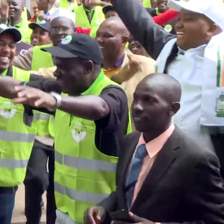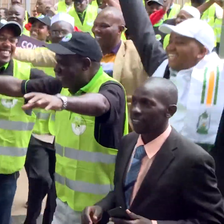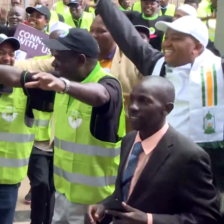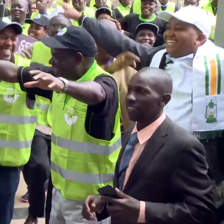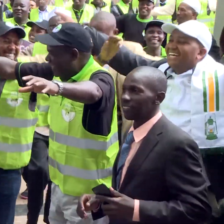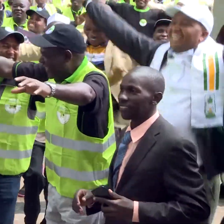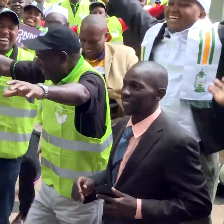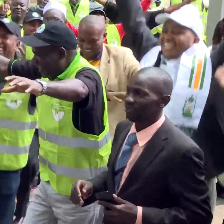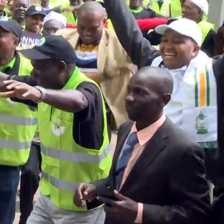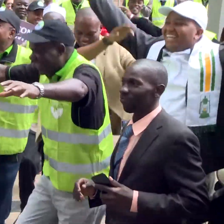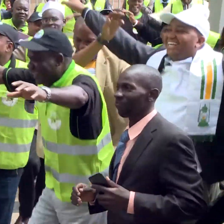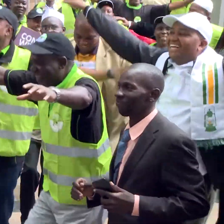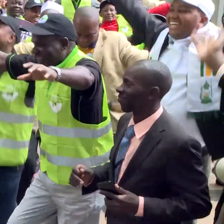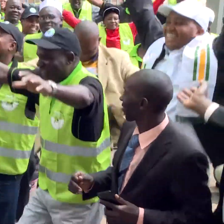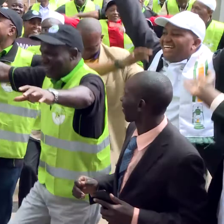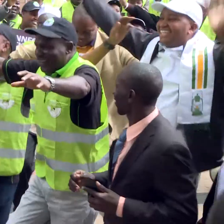Umoja.